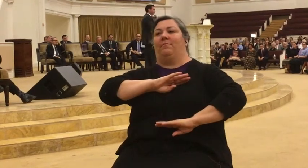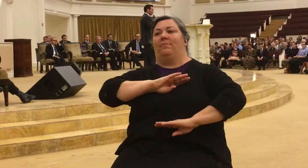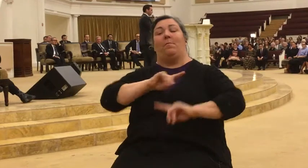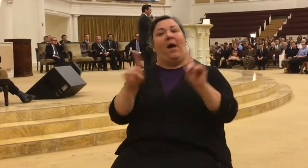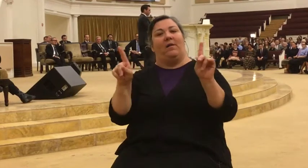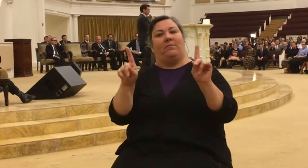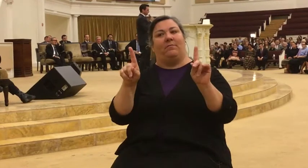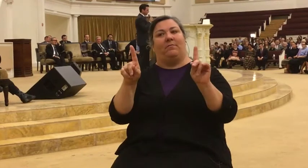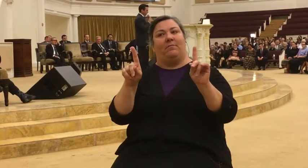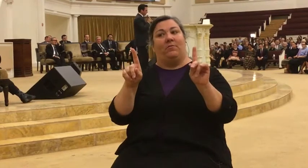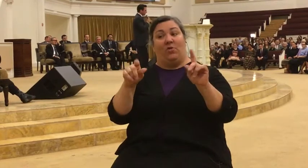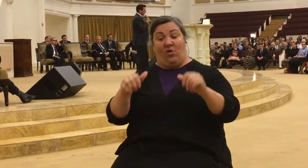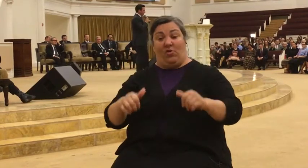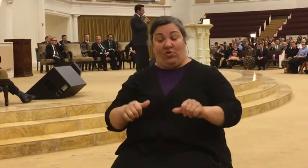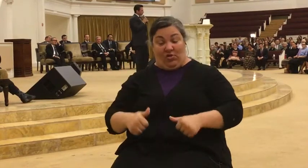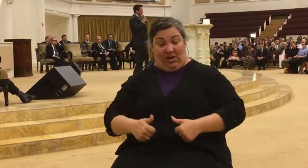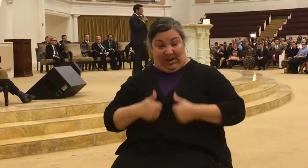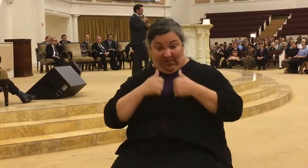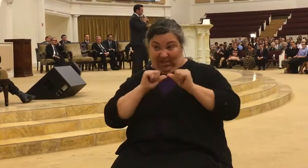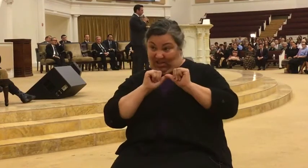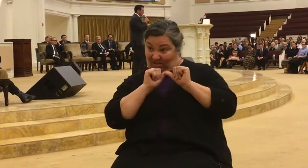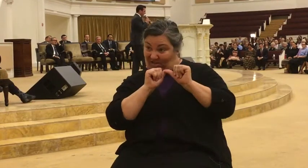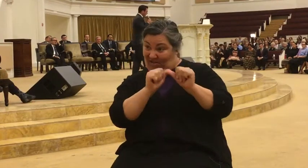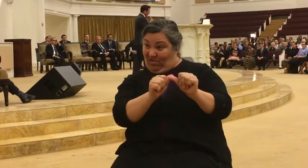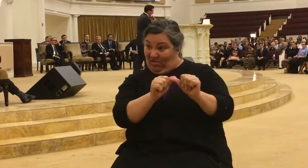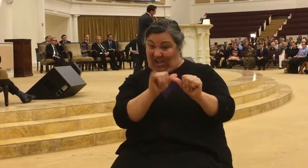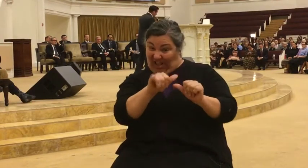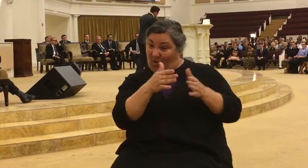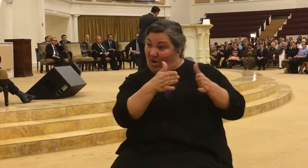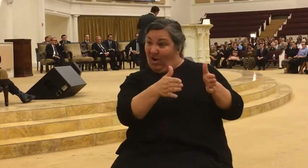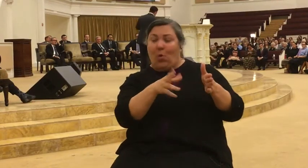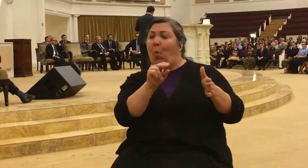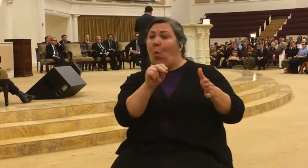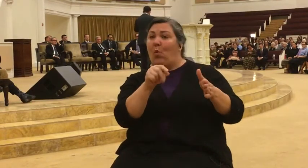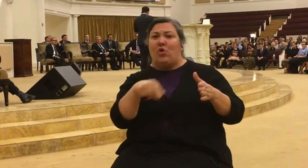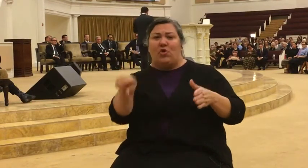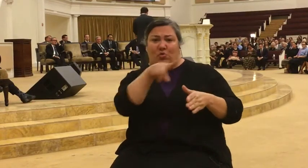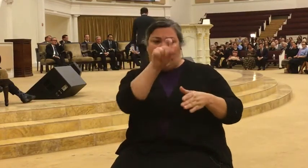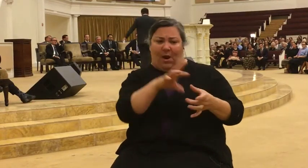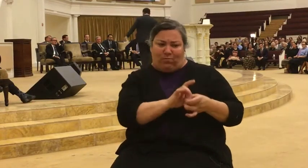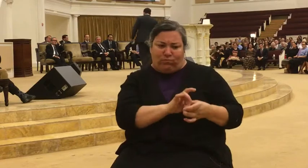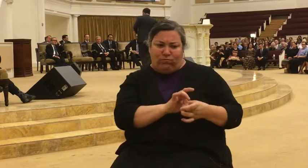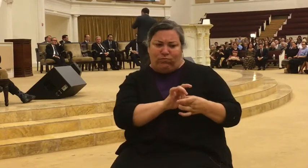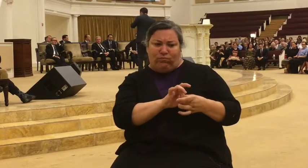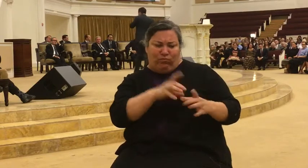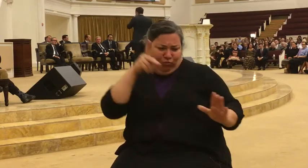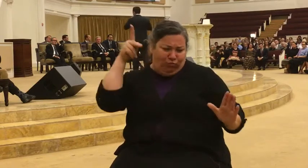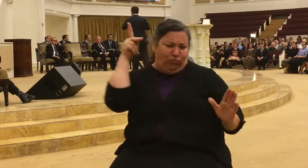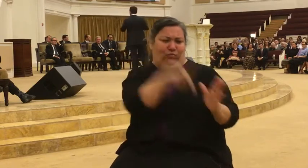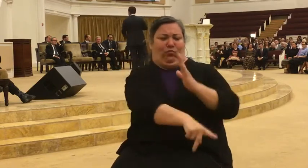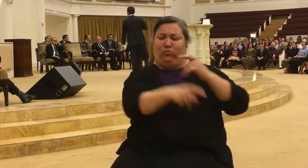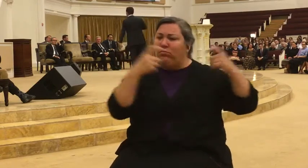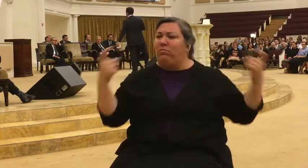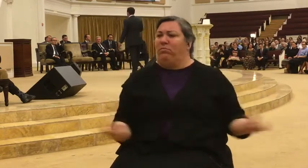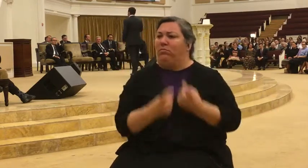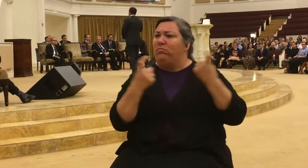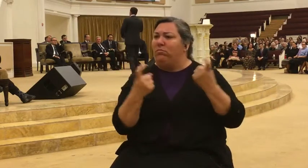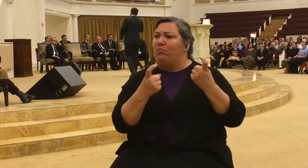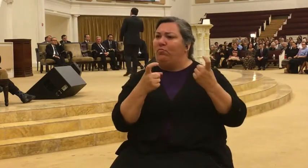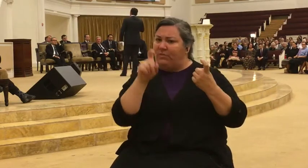But you don't need to live your life like that. You need the complete abolition of sin. You look in your